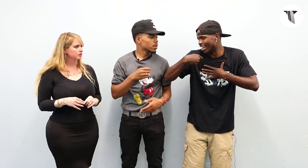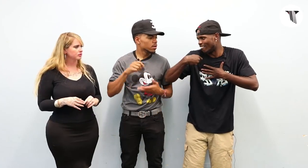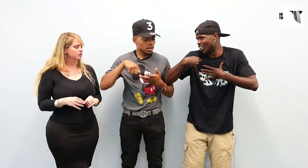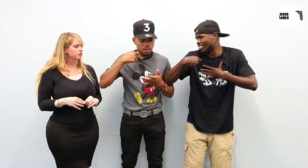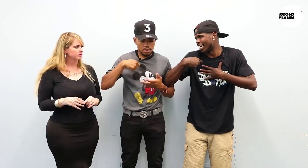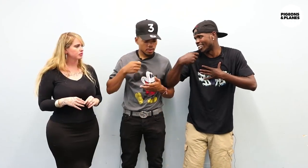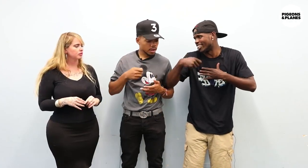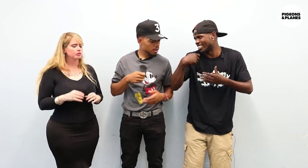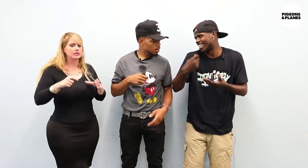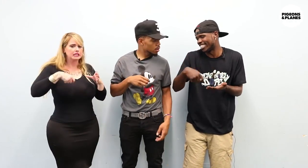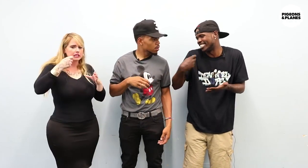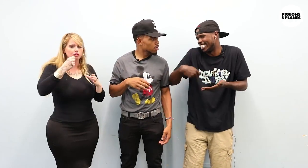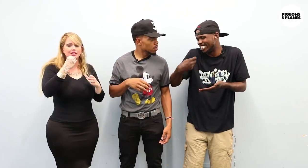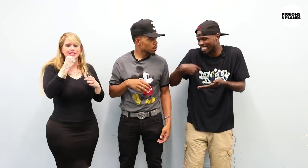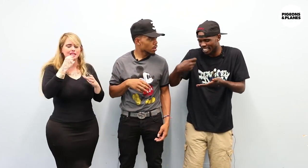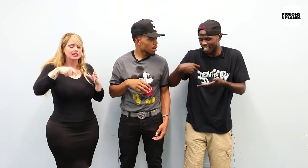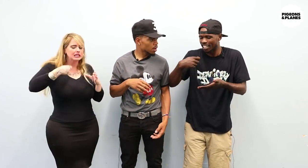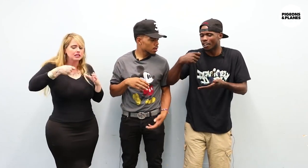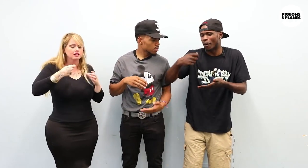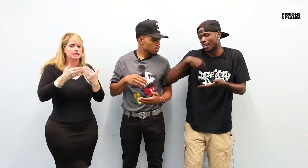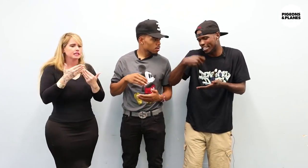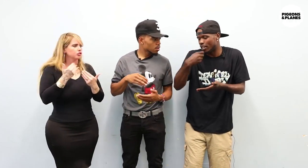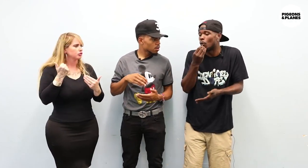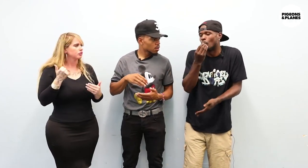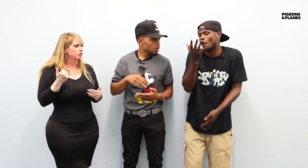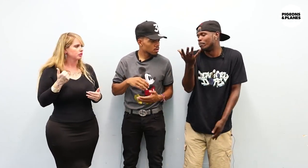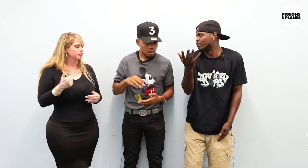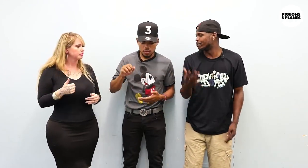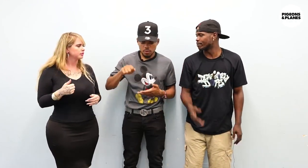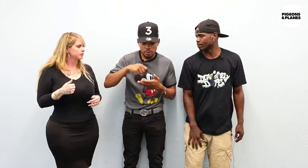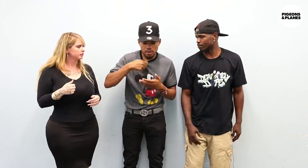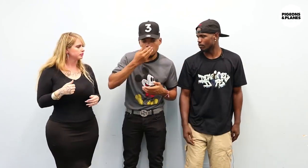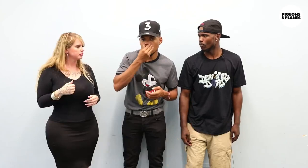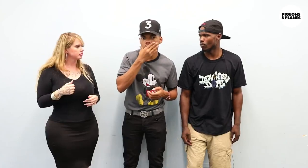at first. I talked to that because it's easier. Yeah. Eat it warm. I won't eat it warm.